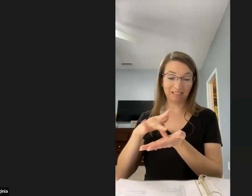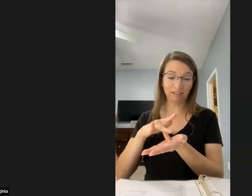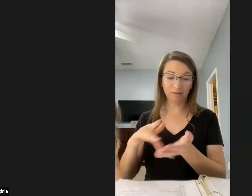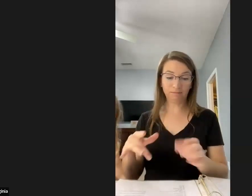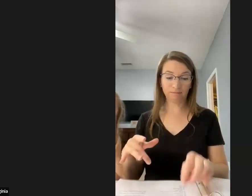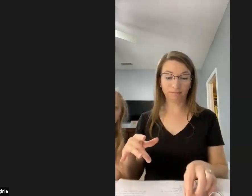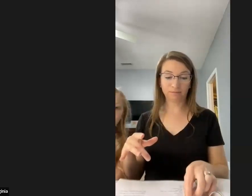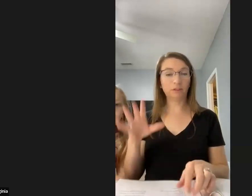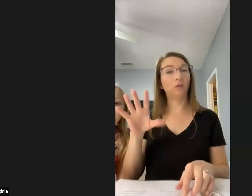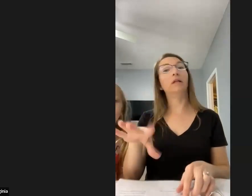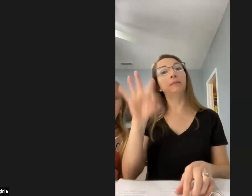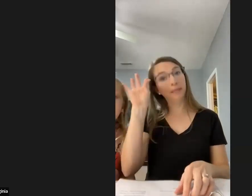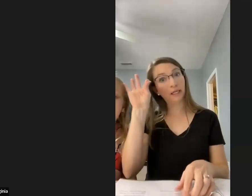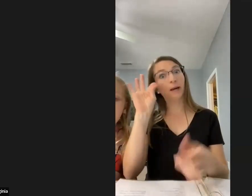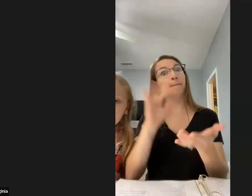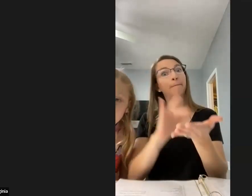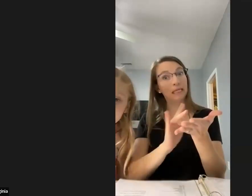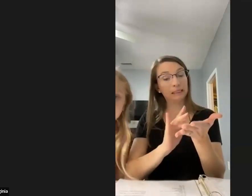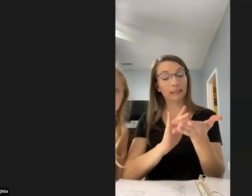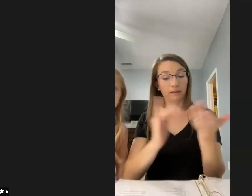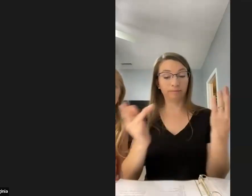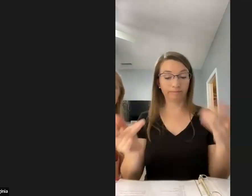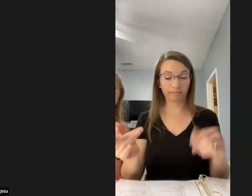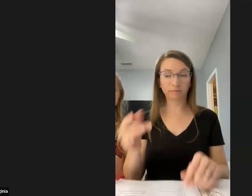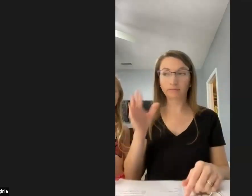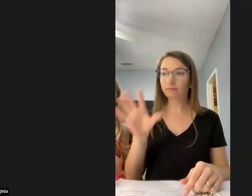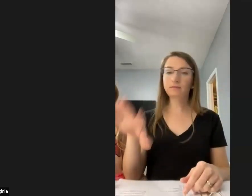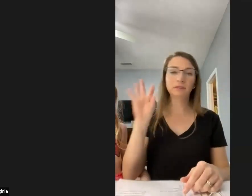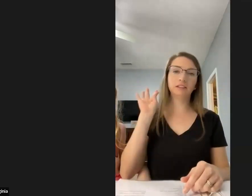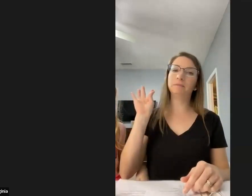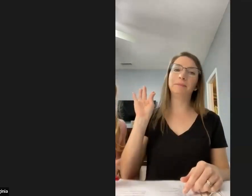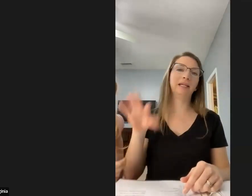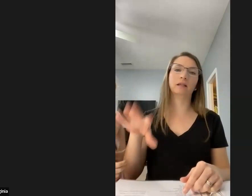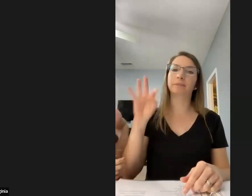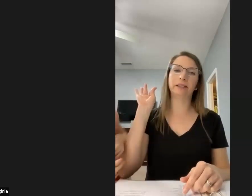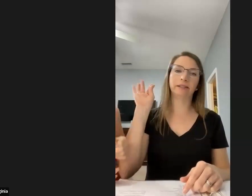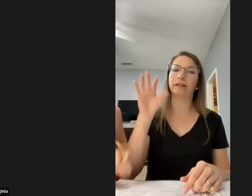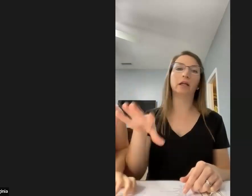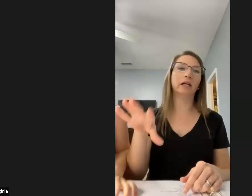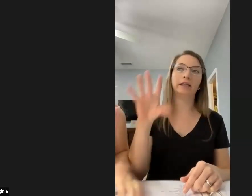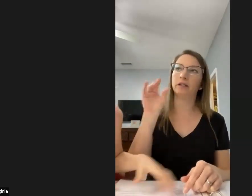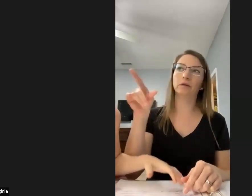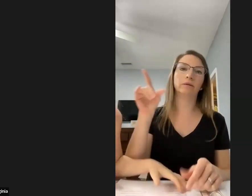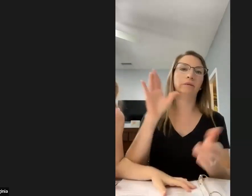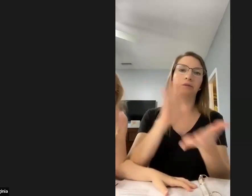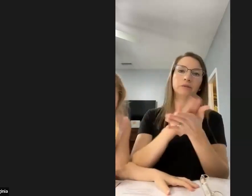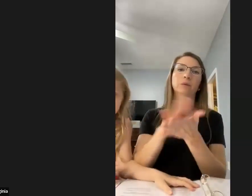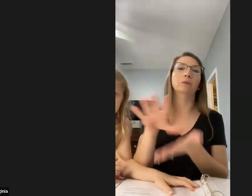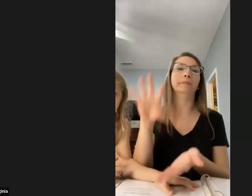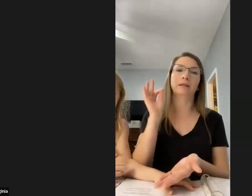Medicine. So like pick up medicine. This can be pick up anything. Like I need to go to school and pick up